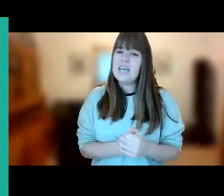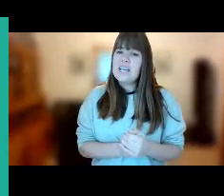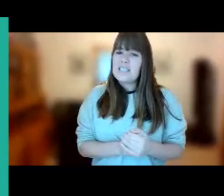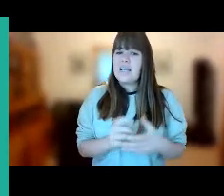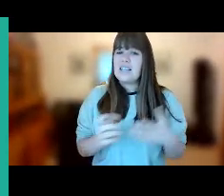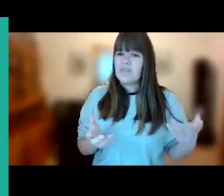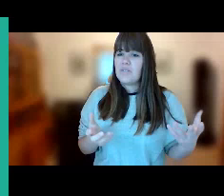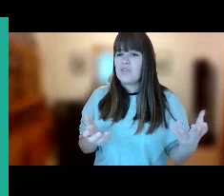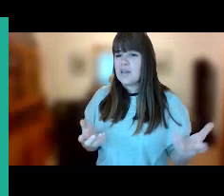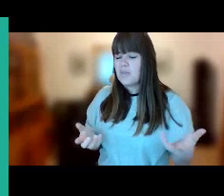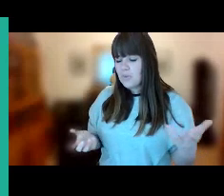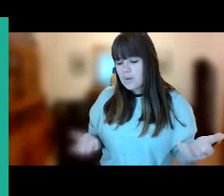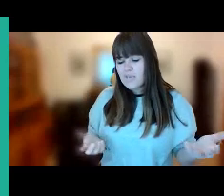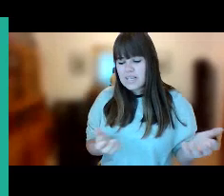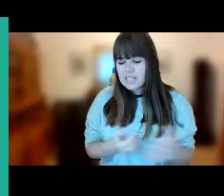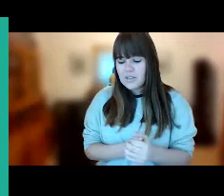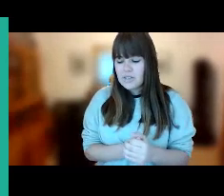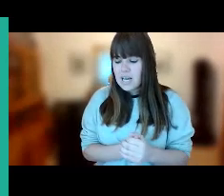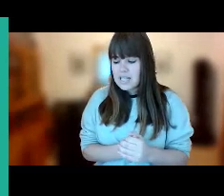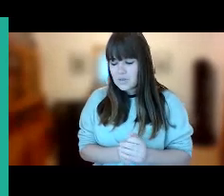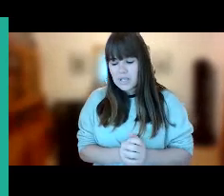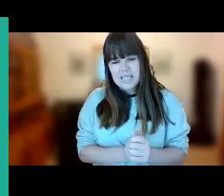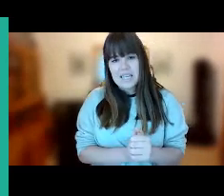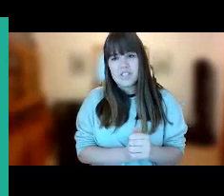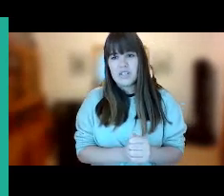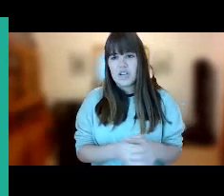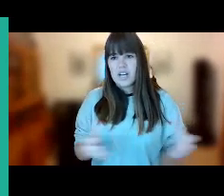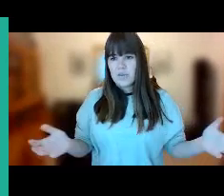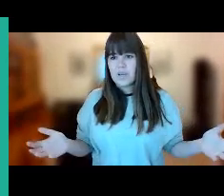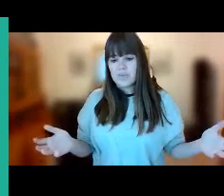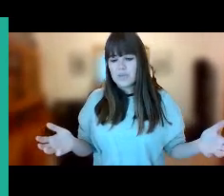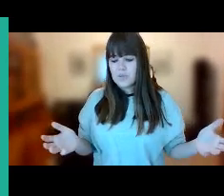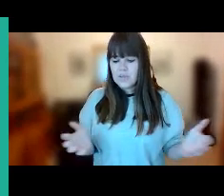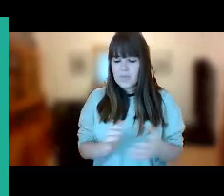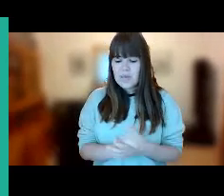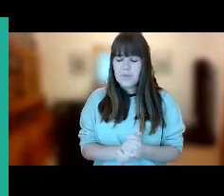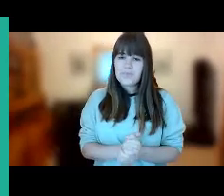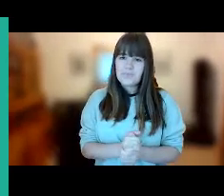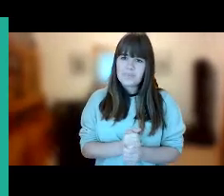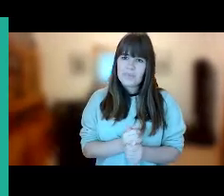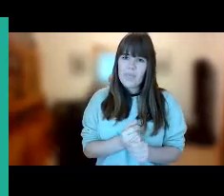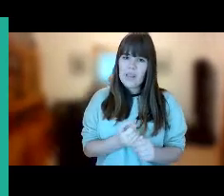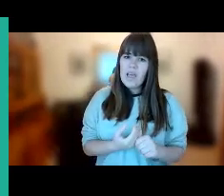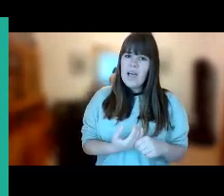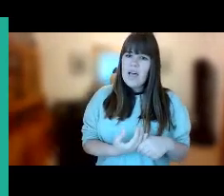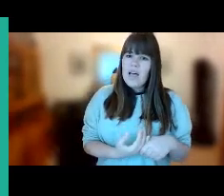memories. So that's something, for example, that we're reflecting on as an organisation to try and open up more doors for people.